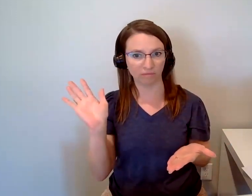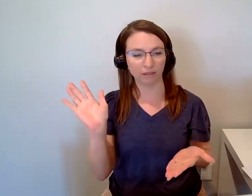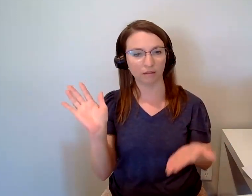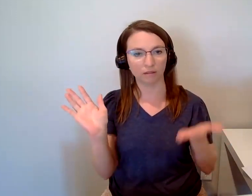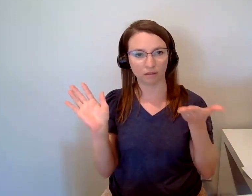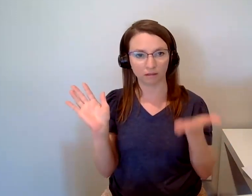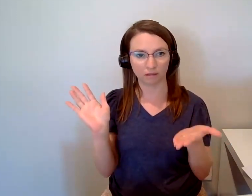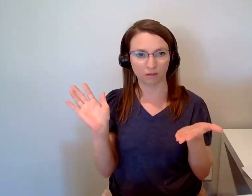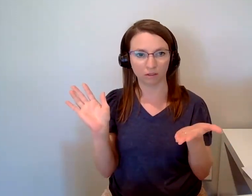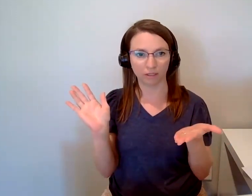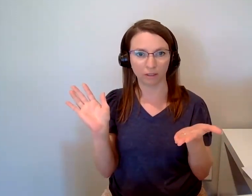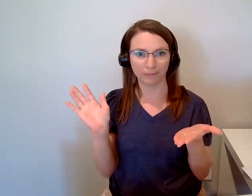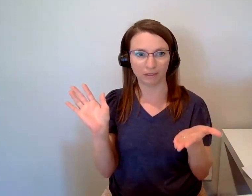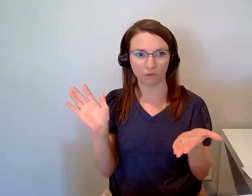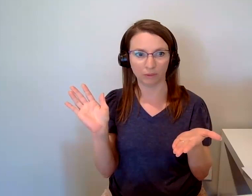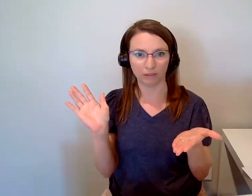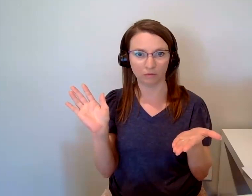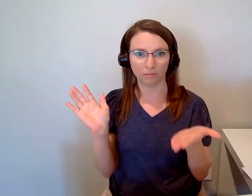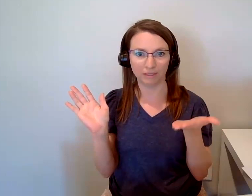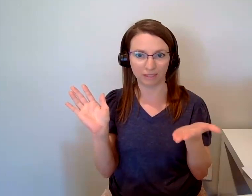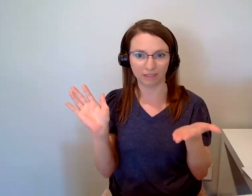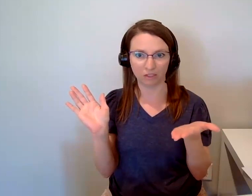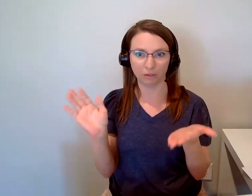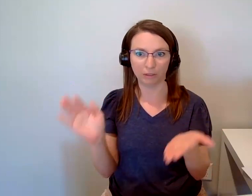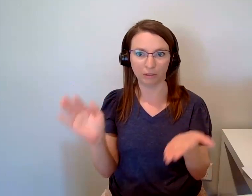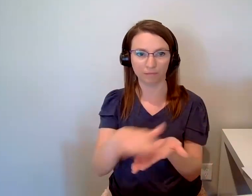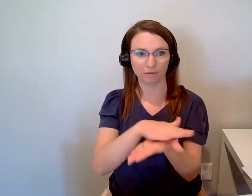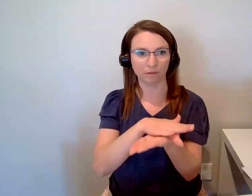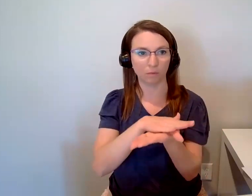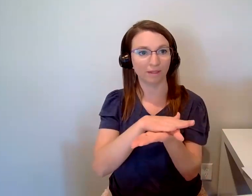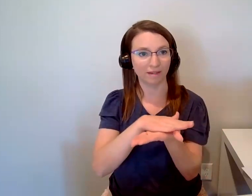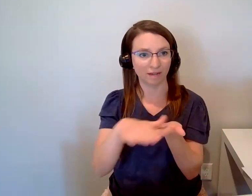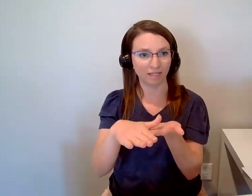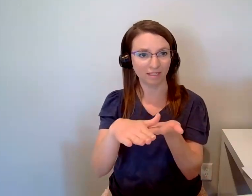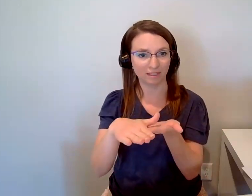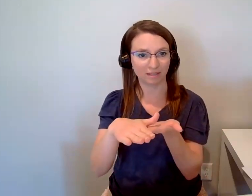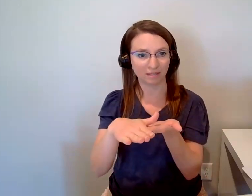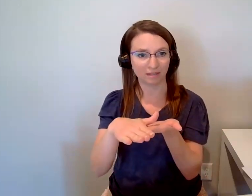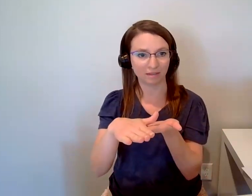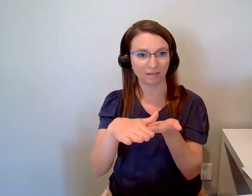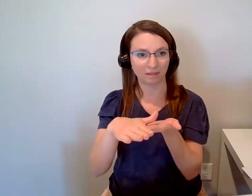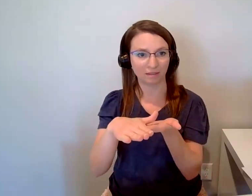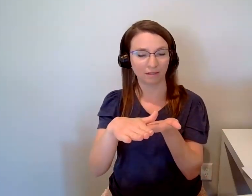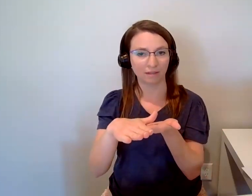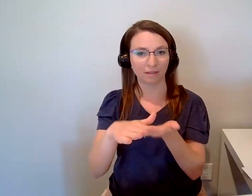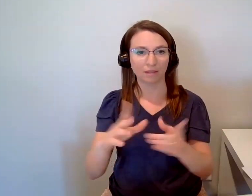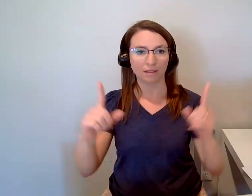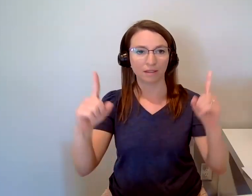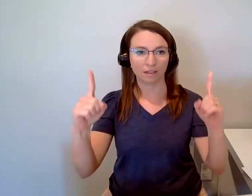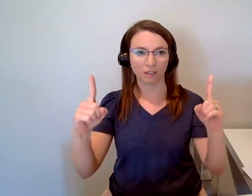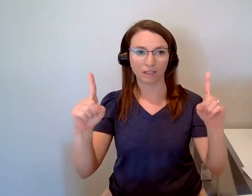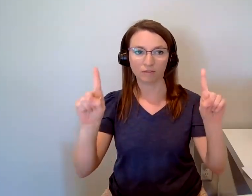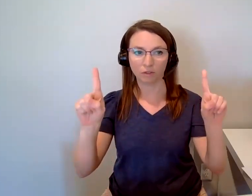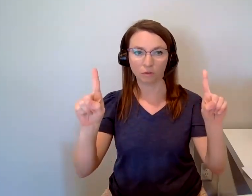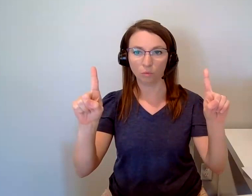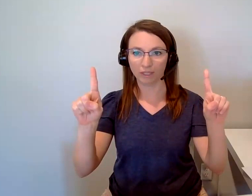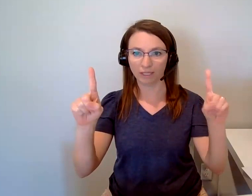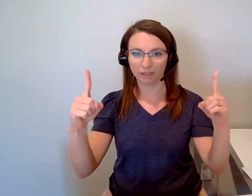movement. Your non-dominant is going to be stationary. So nice. And then you're going to have two one-hand